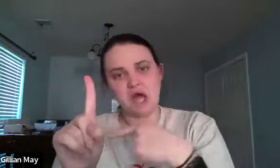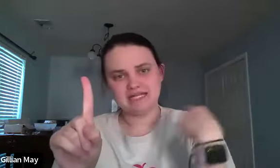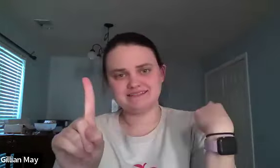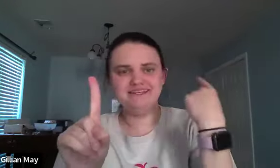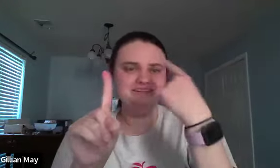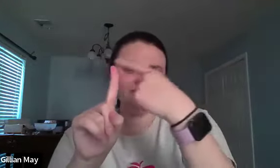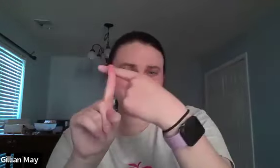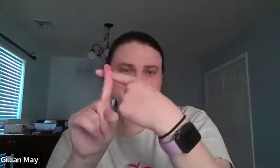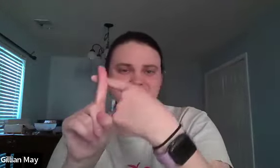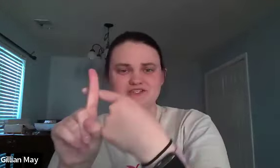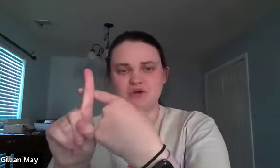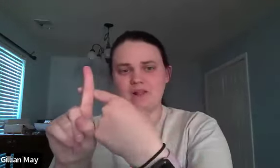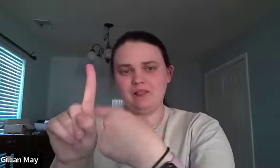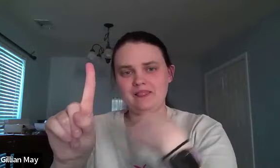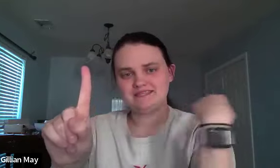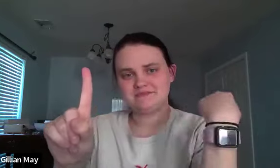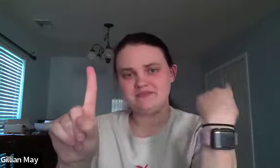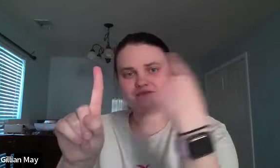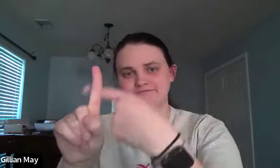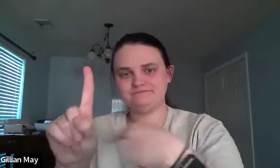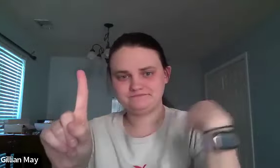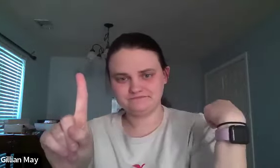lot. So last month.